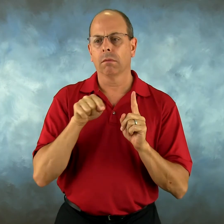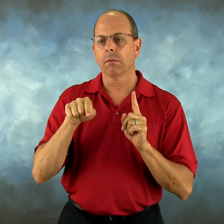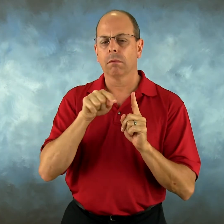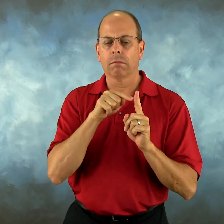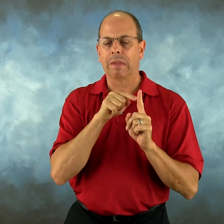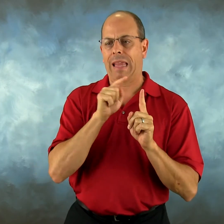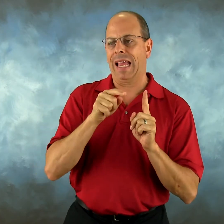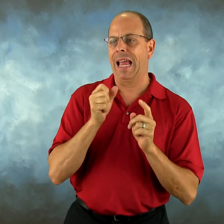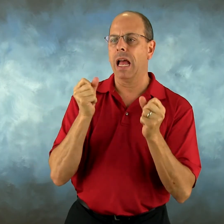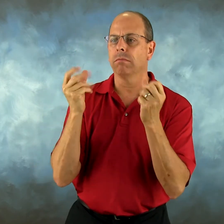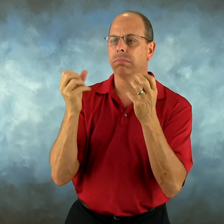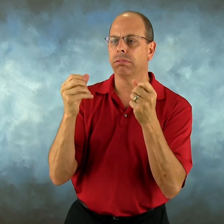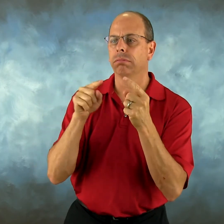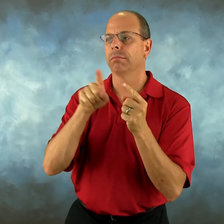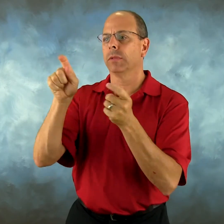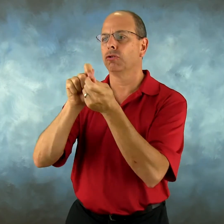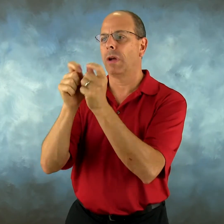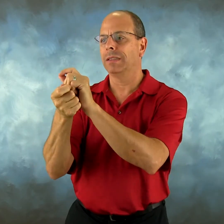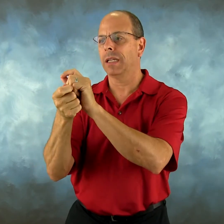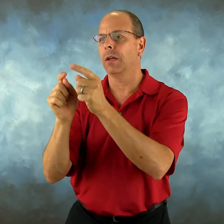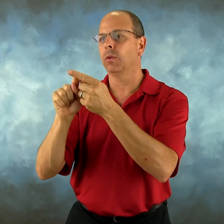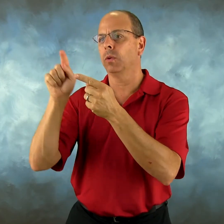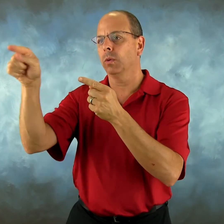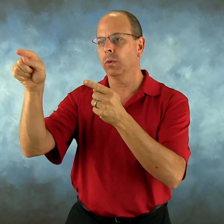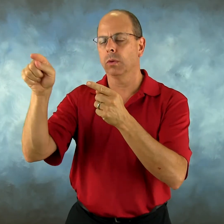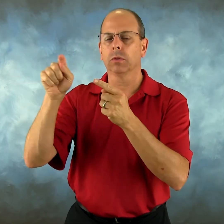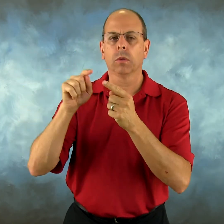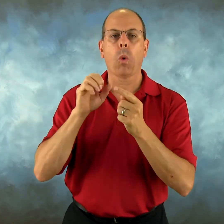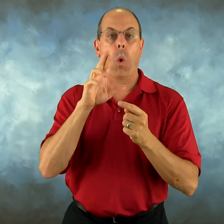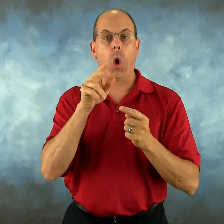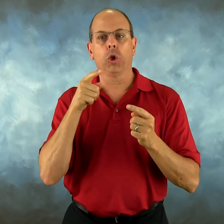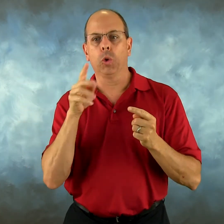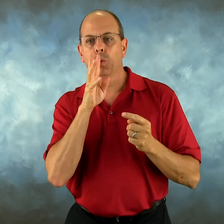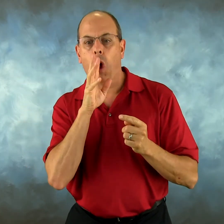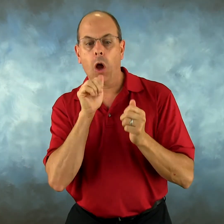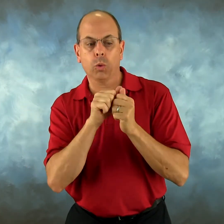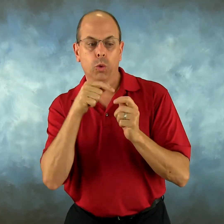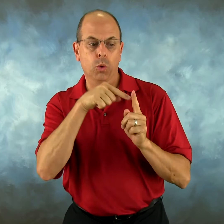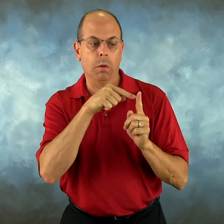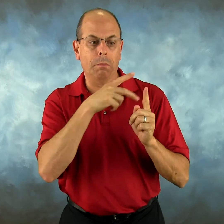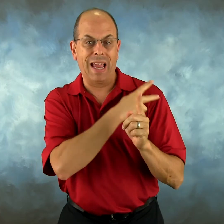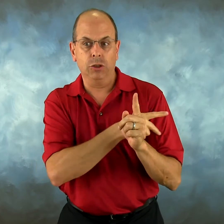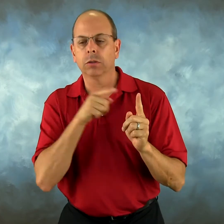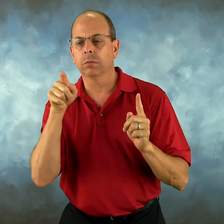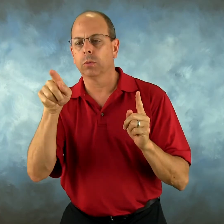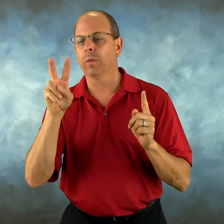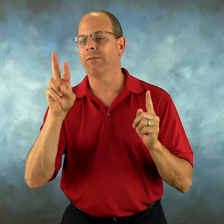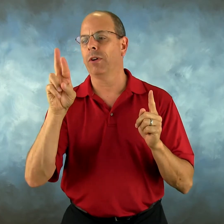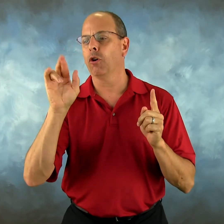their family member in their hearing, they can sign on a videophone and there's an interpreter available to interpret for them.